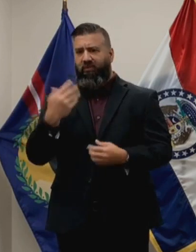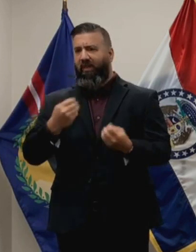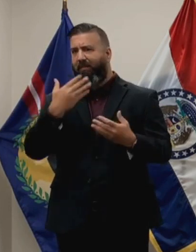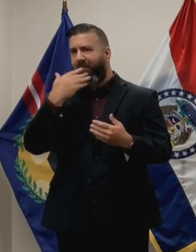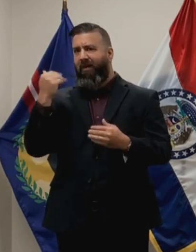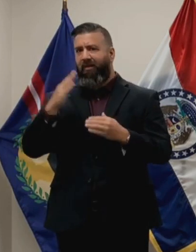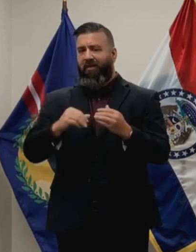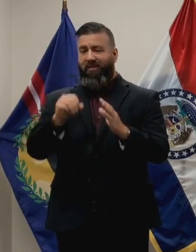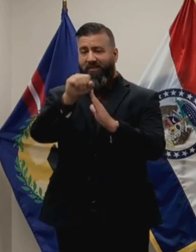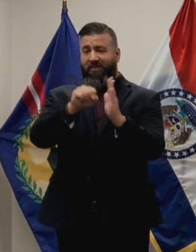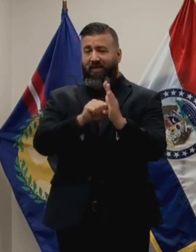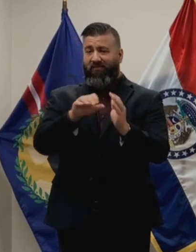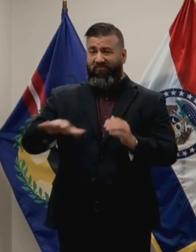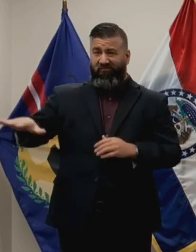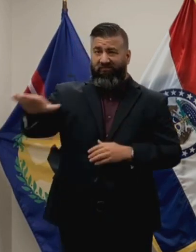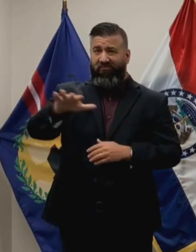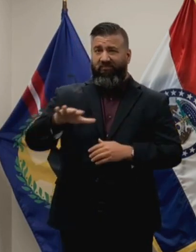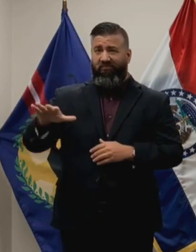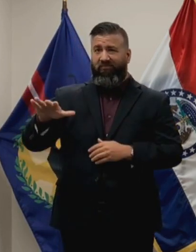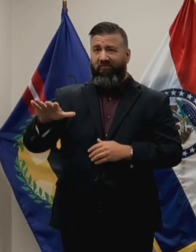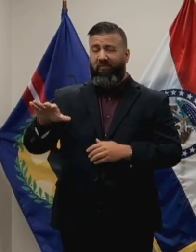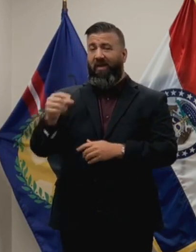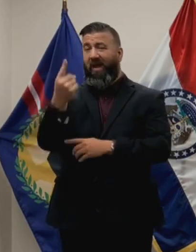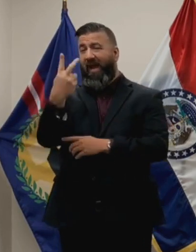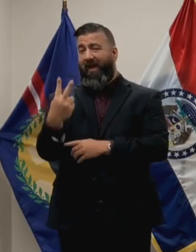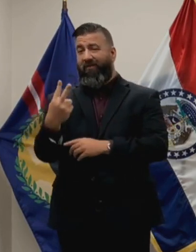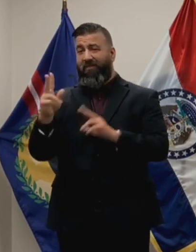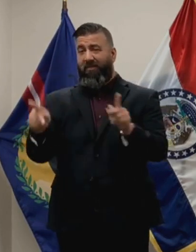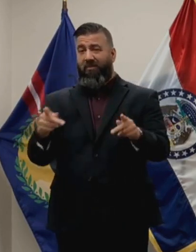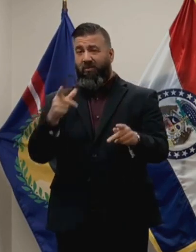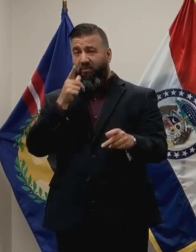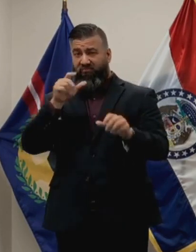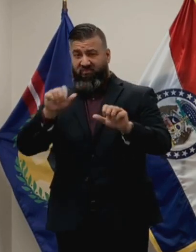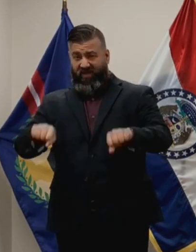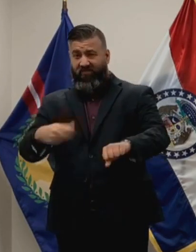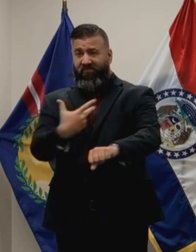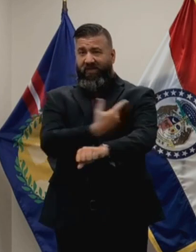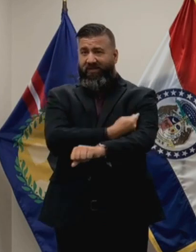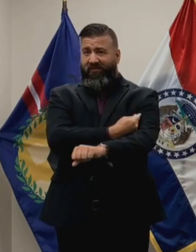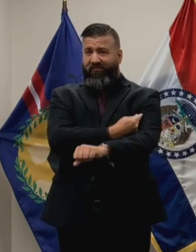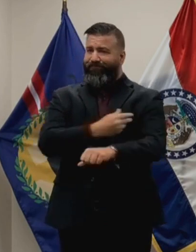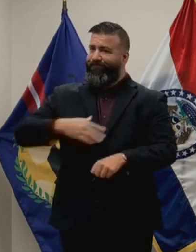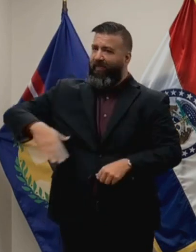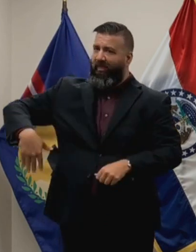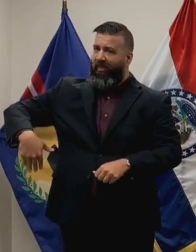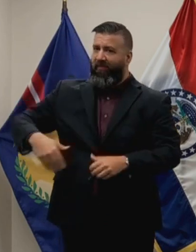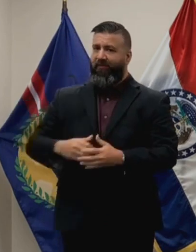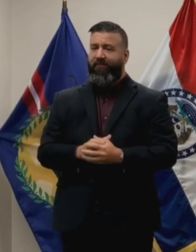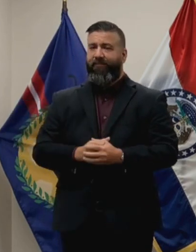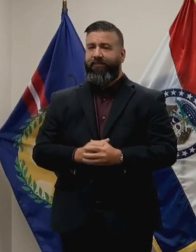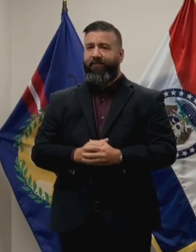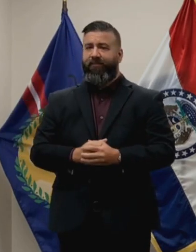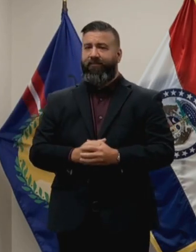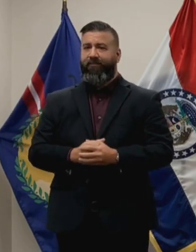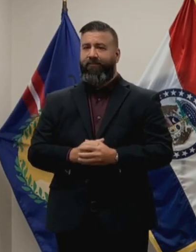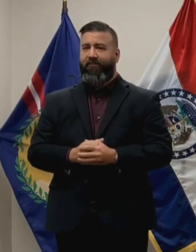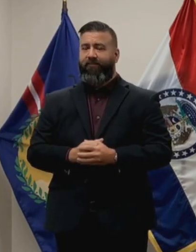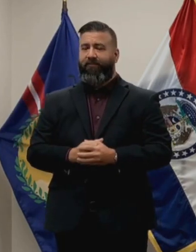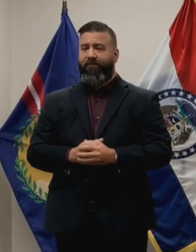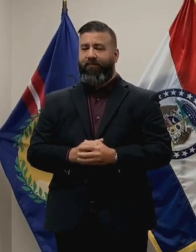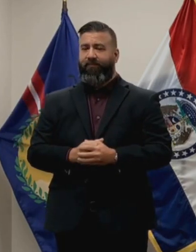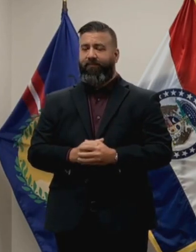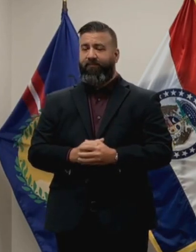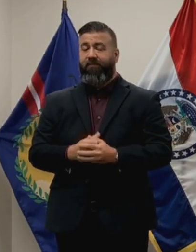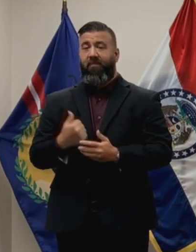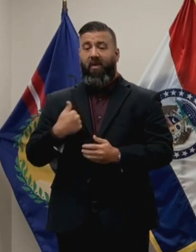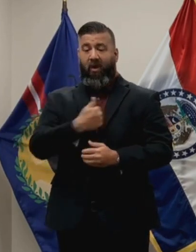statewide percentages, half of those eligible to get the vaccine in St. Louis County have not. And our kids under